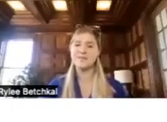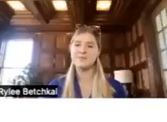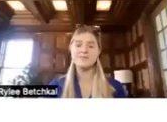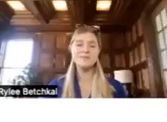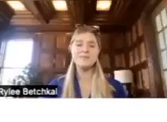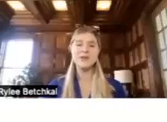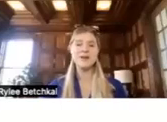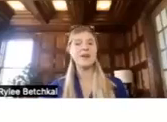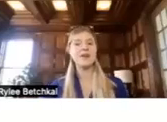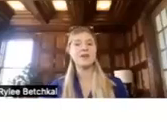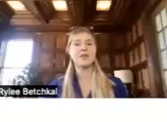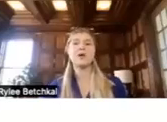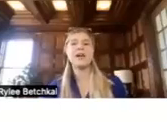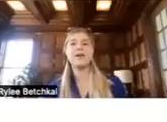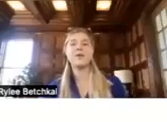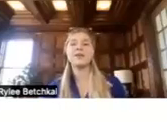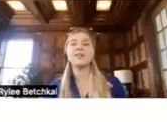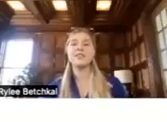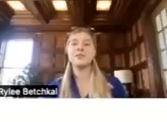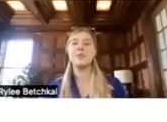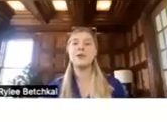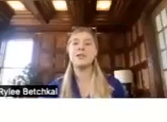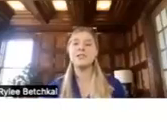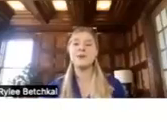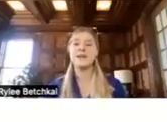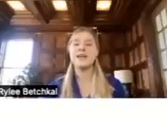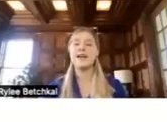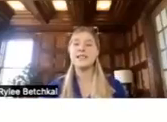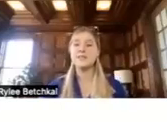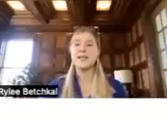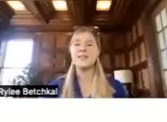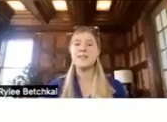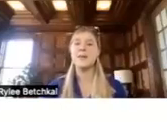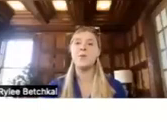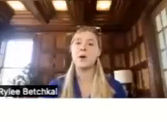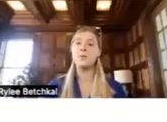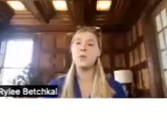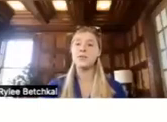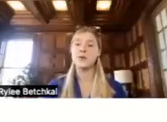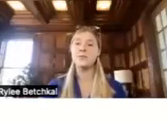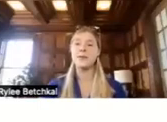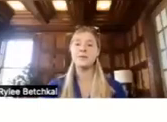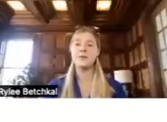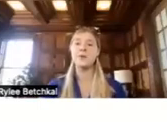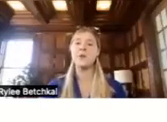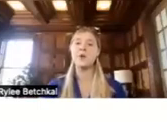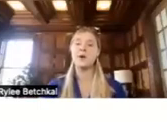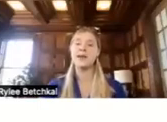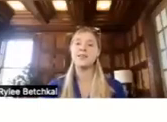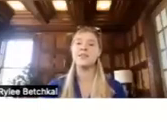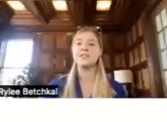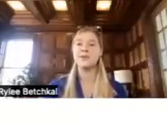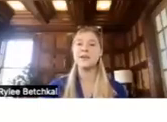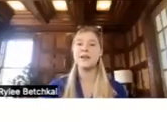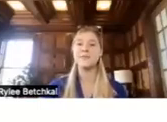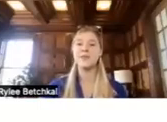medicine. The World Health Organization report on disability estimated that about 1.3 billion people